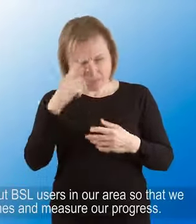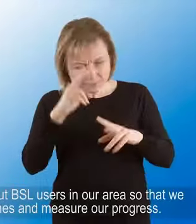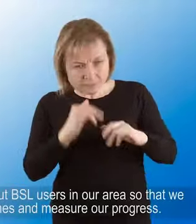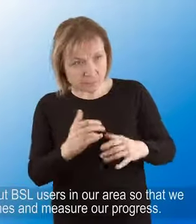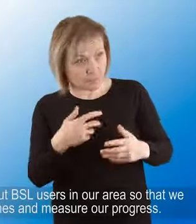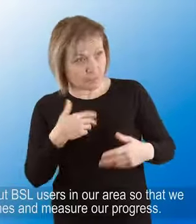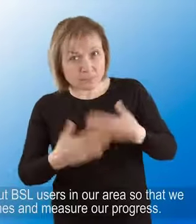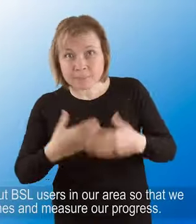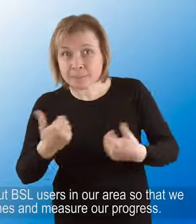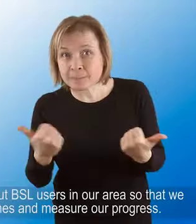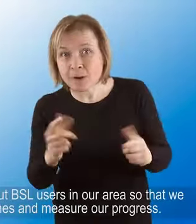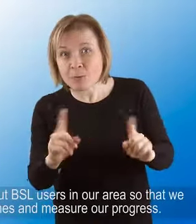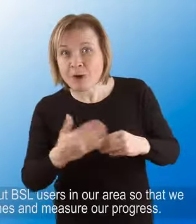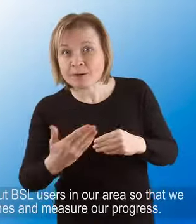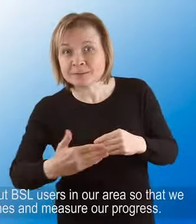progress,